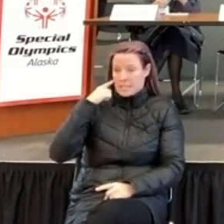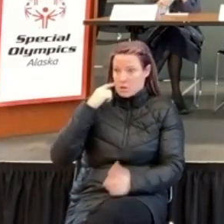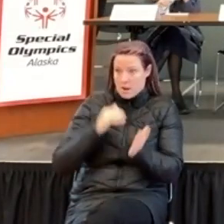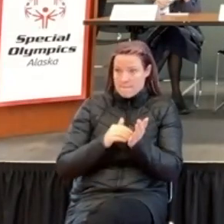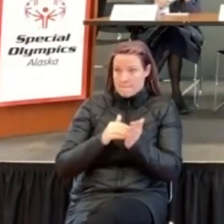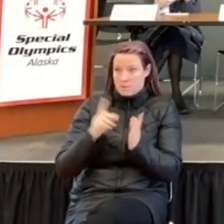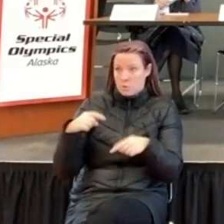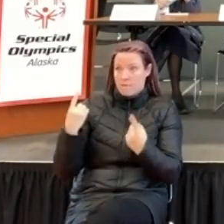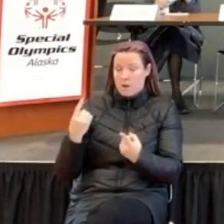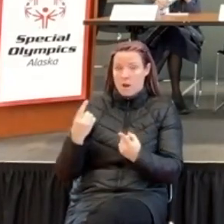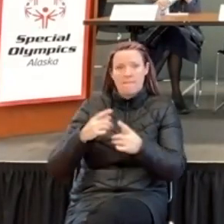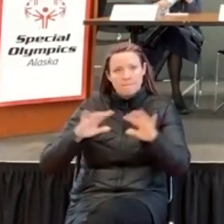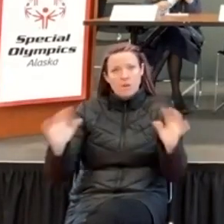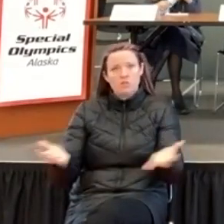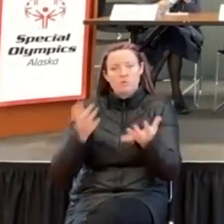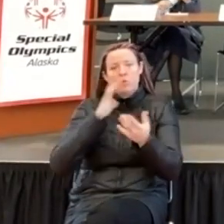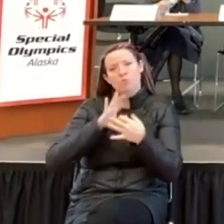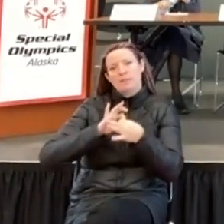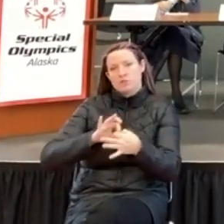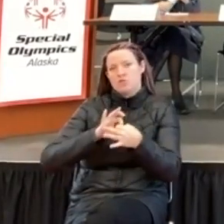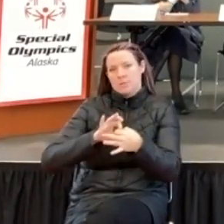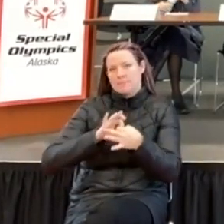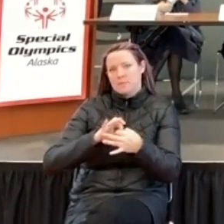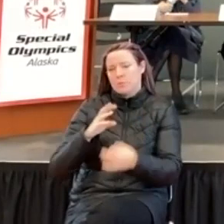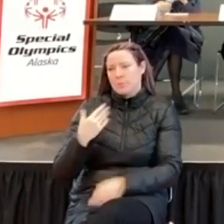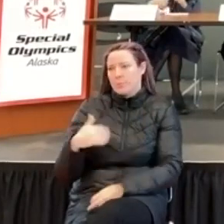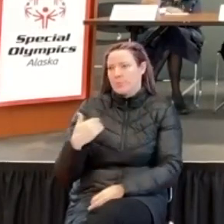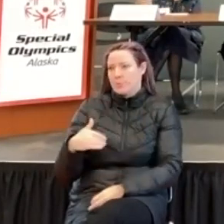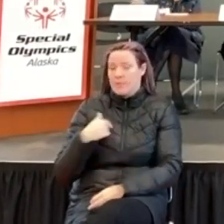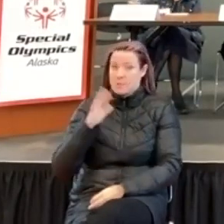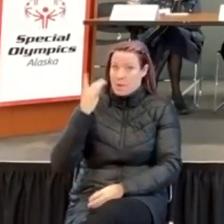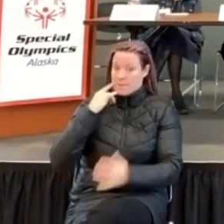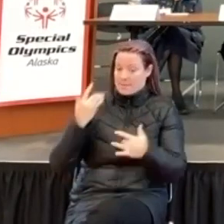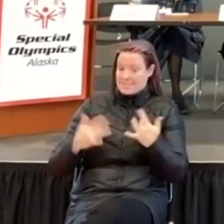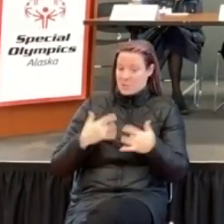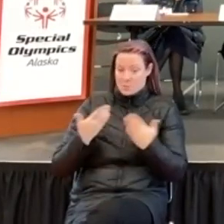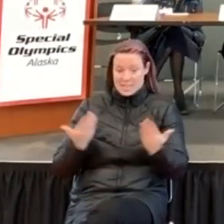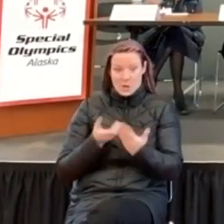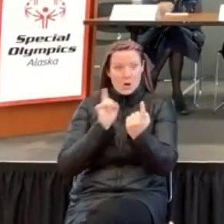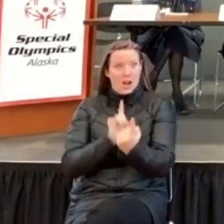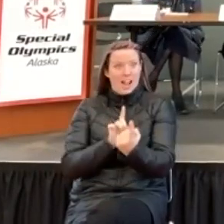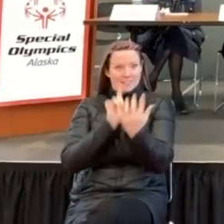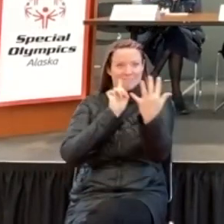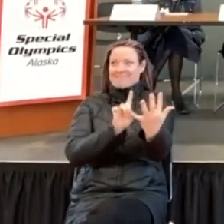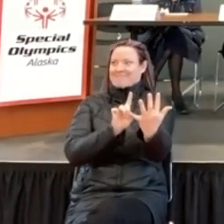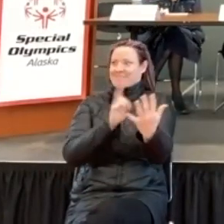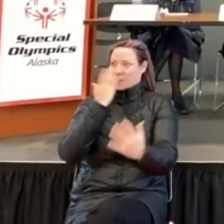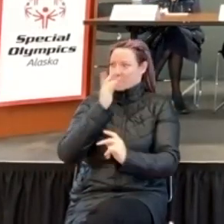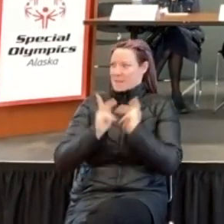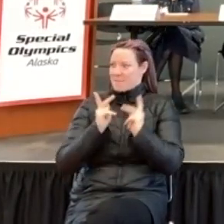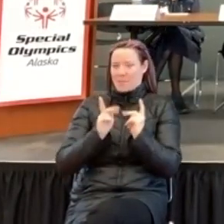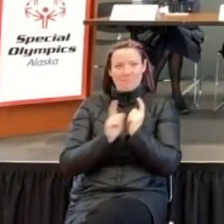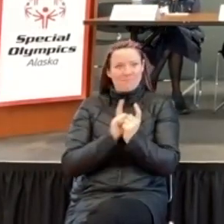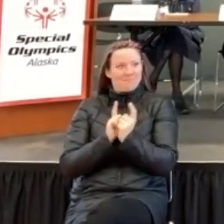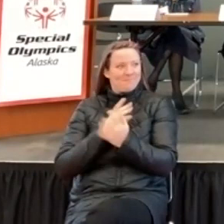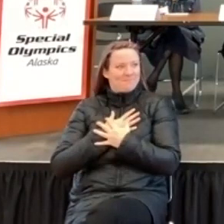the fostering those relationships. Probably why I'm so excited to be here in person, because it's been a long time since